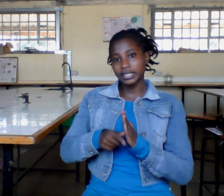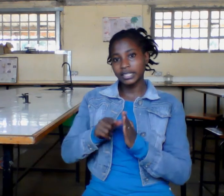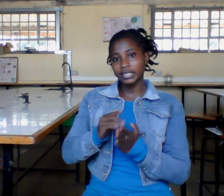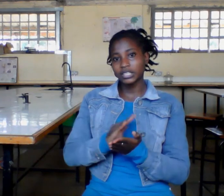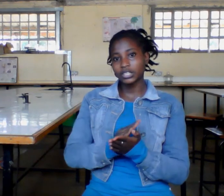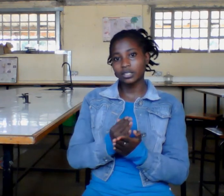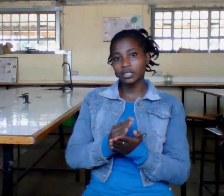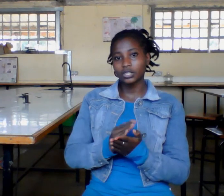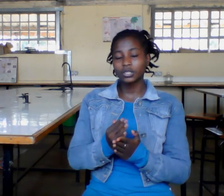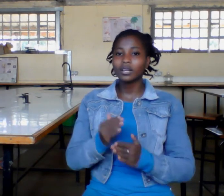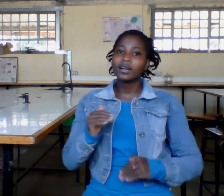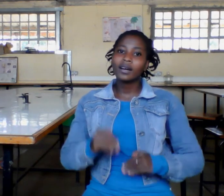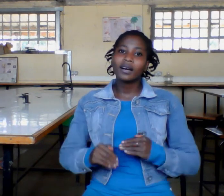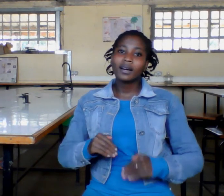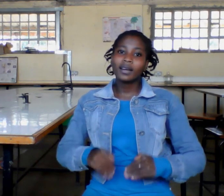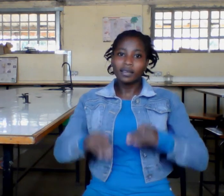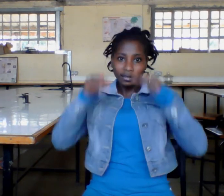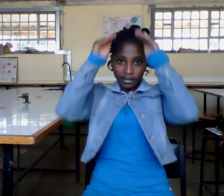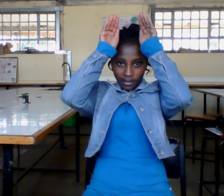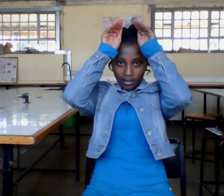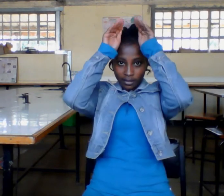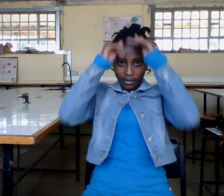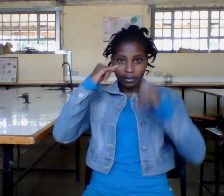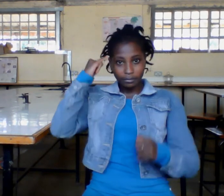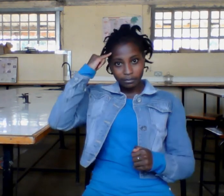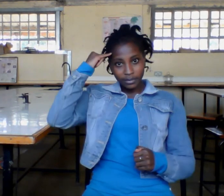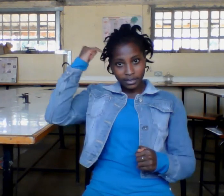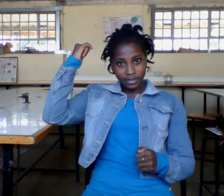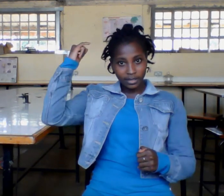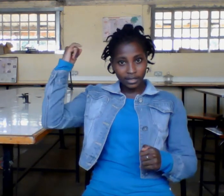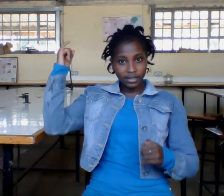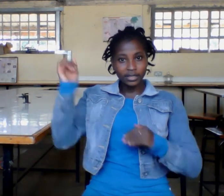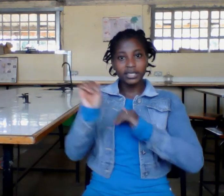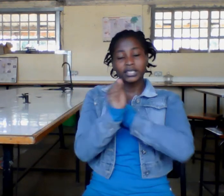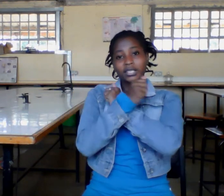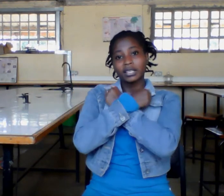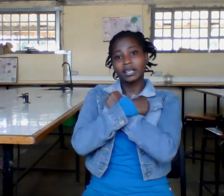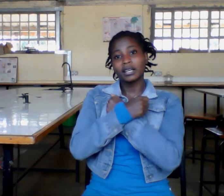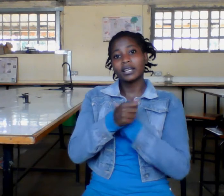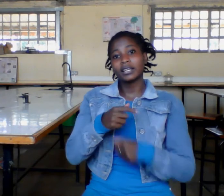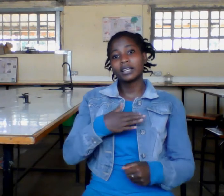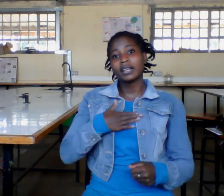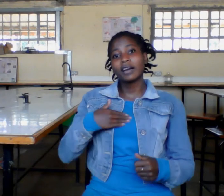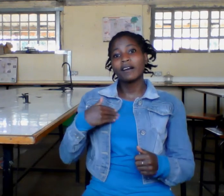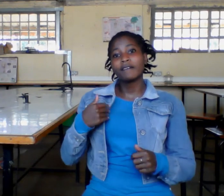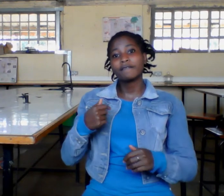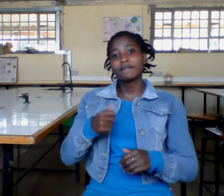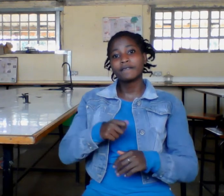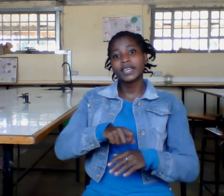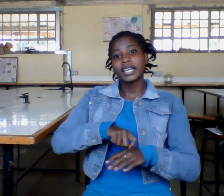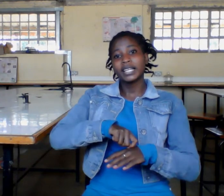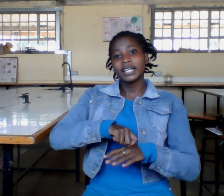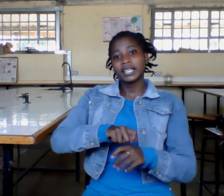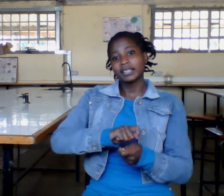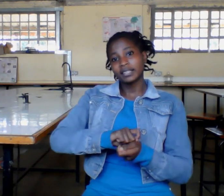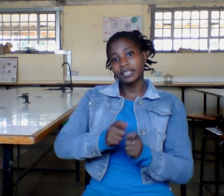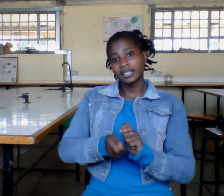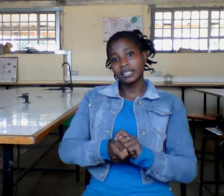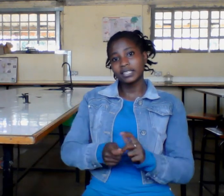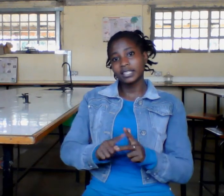idea, and together they started to trade leathers. As time went by, their business thrived. They exported as much